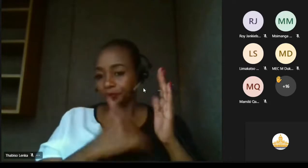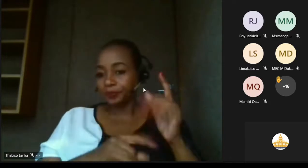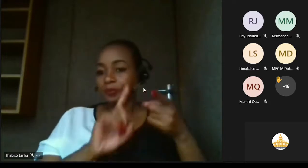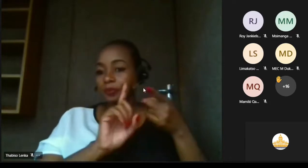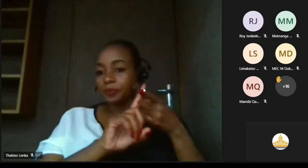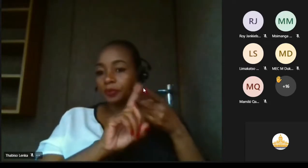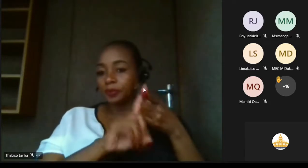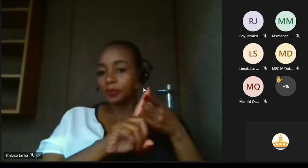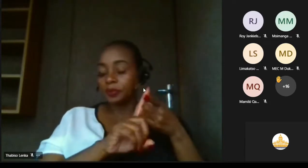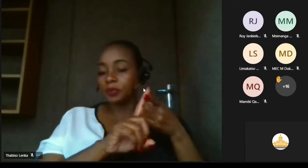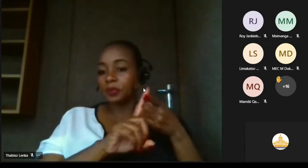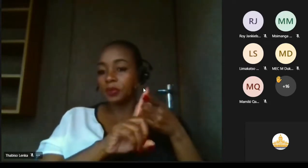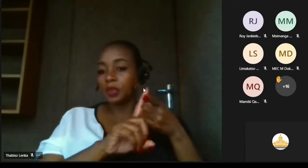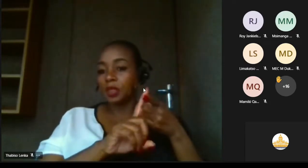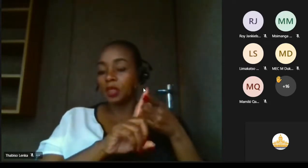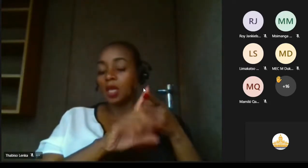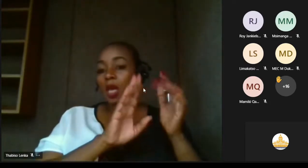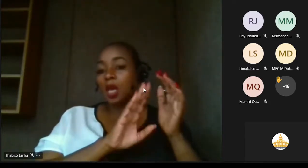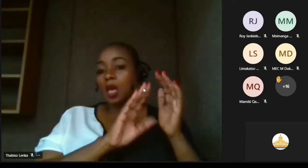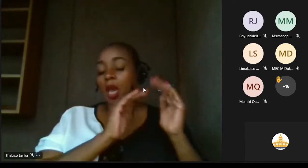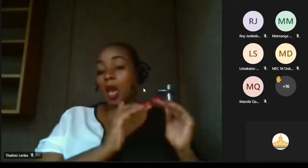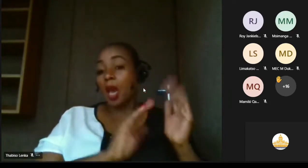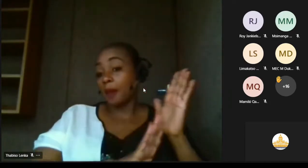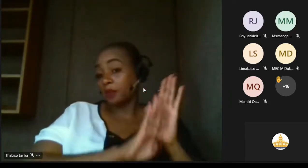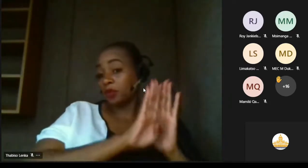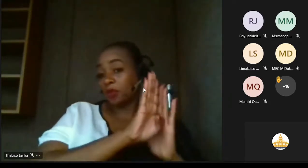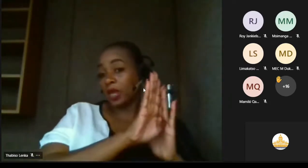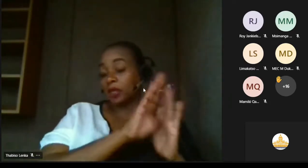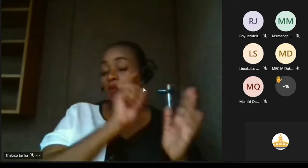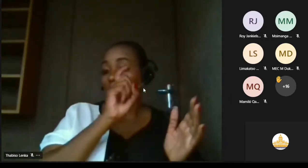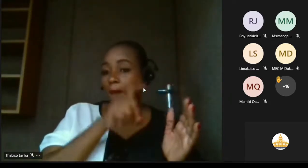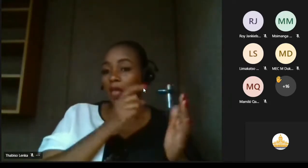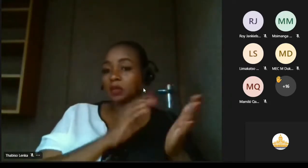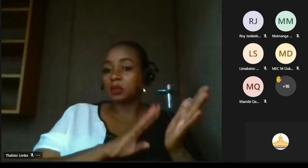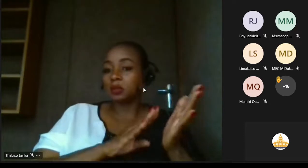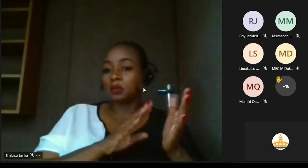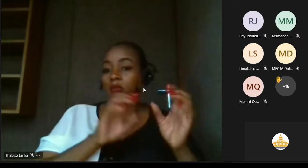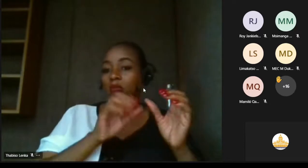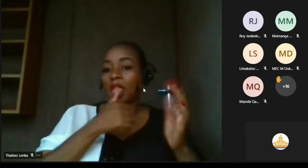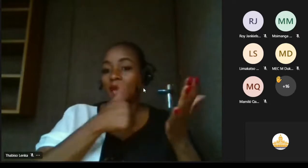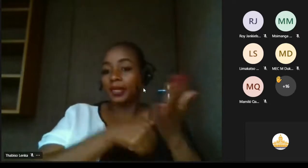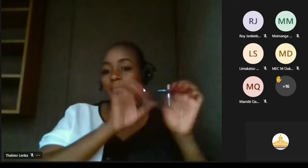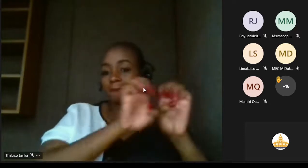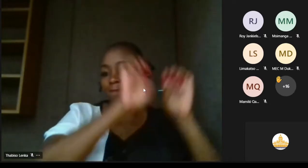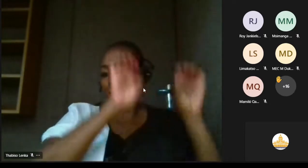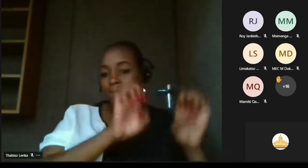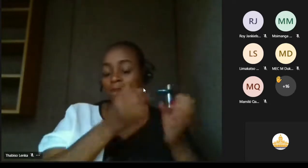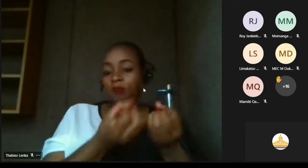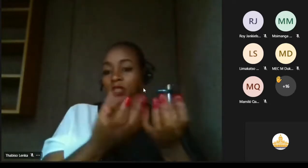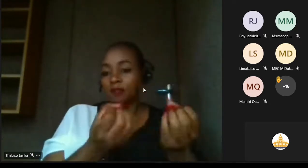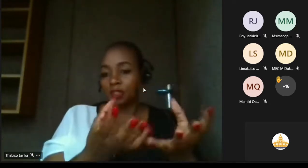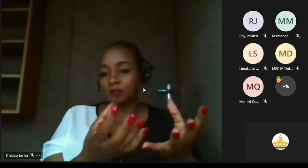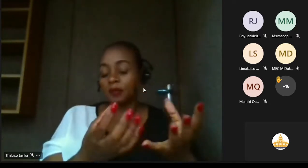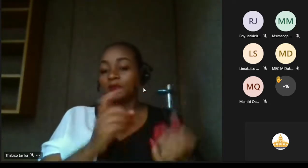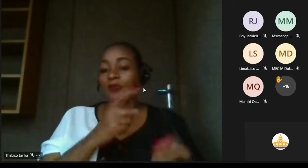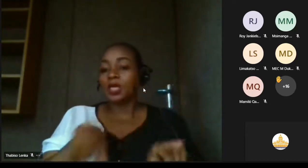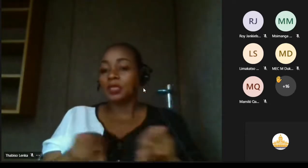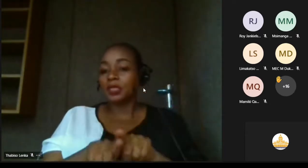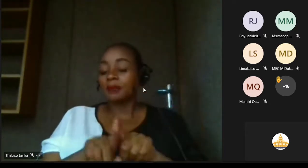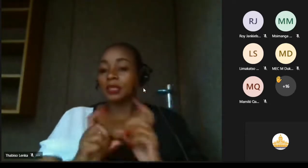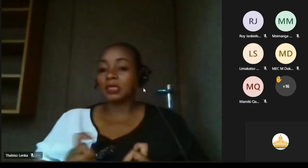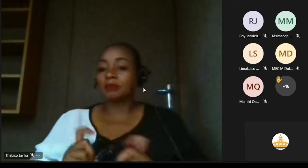Informal settlements upgrading programs, improved distribution of title deeds to ensure security of tenure, speeding up